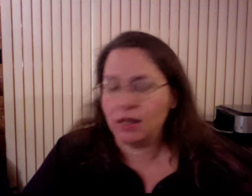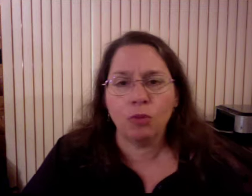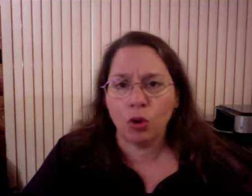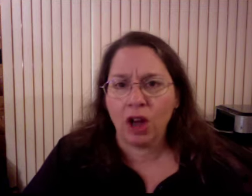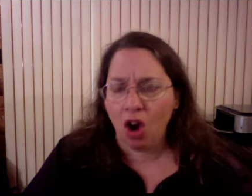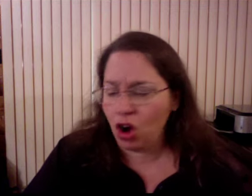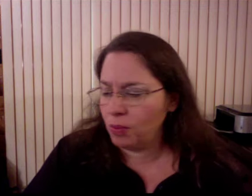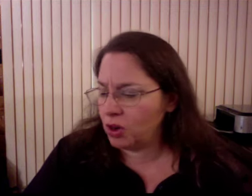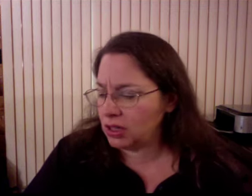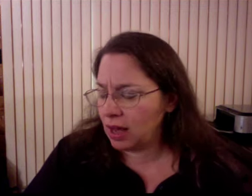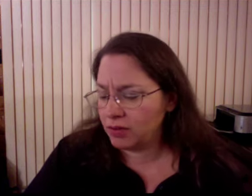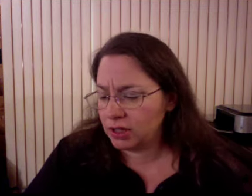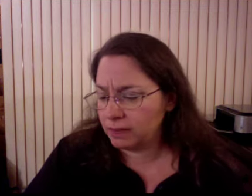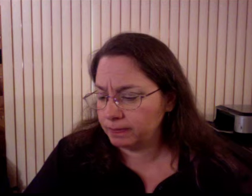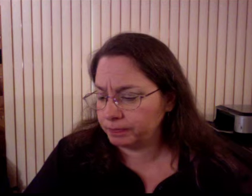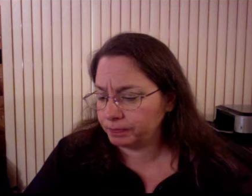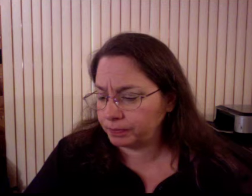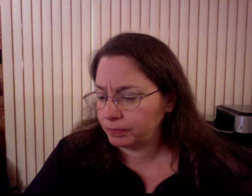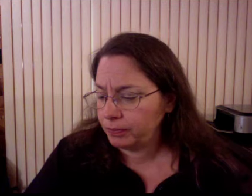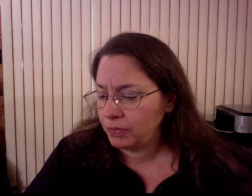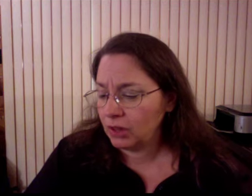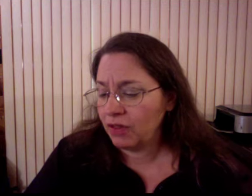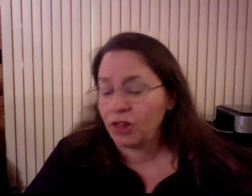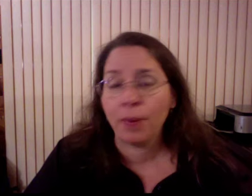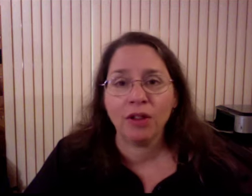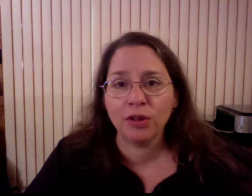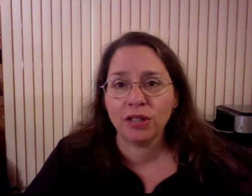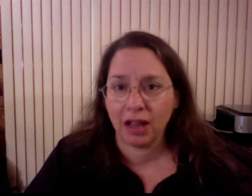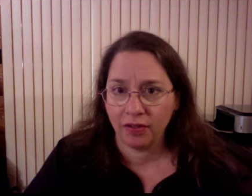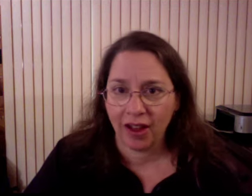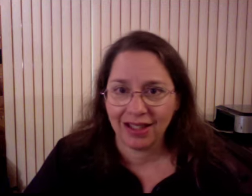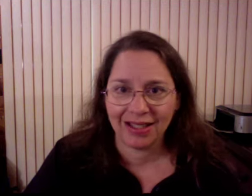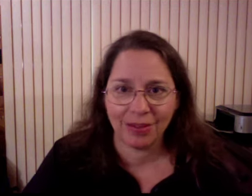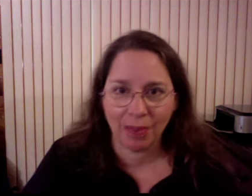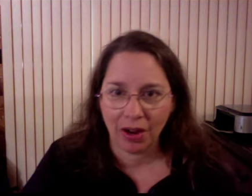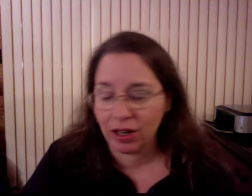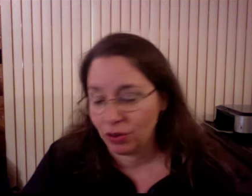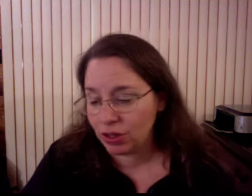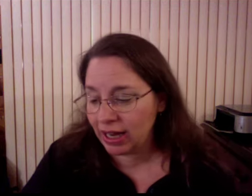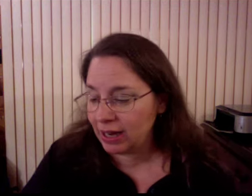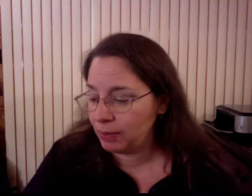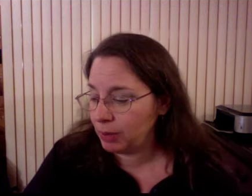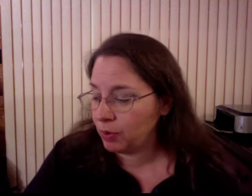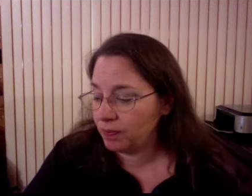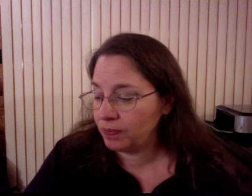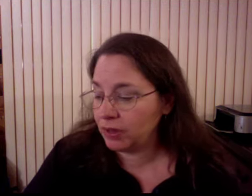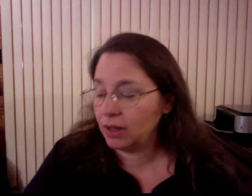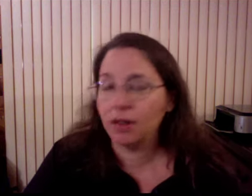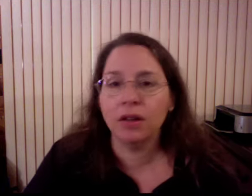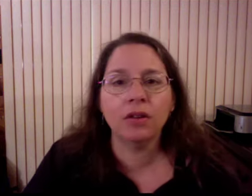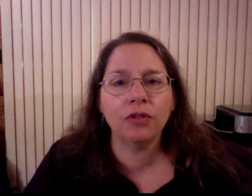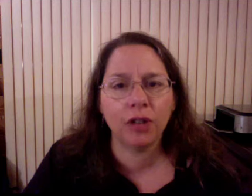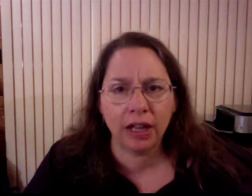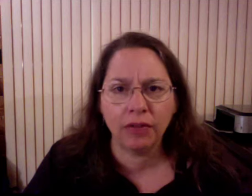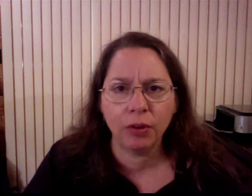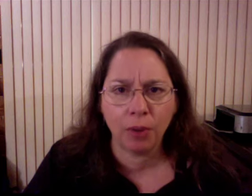more we harm ourselves. Father Paolo's advice to married or dating people: forgive your partner